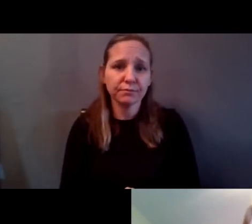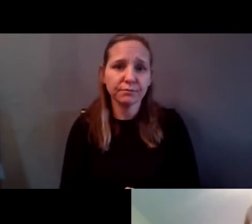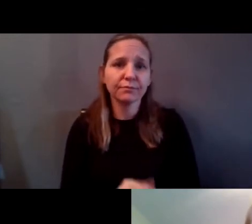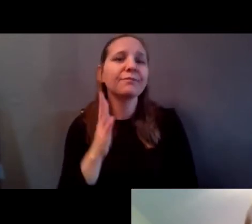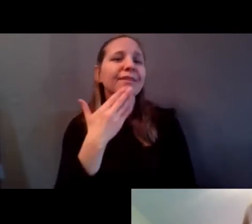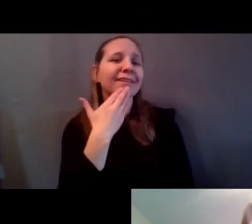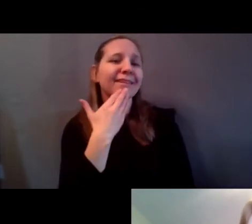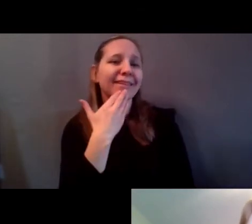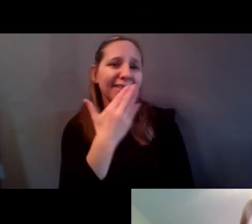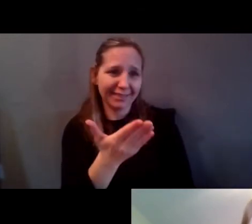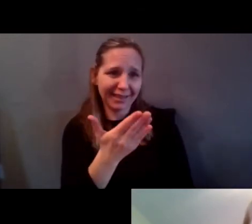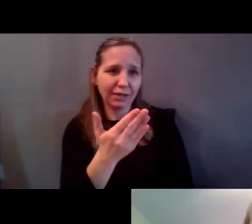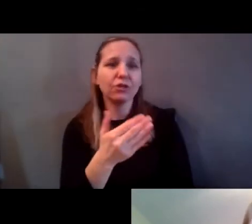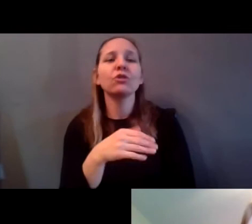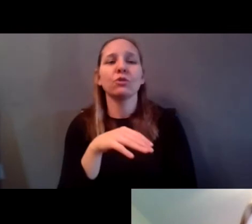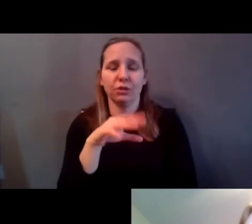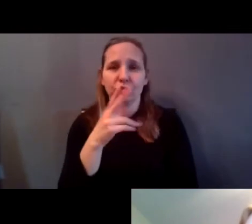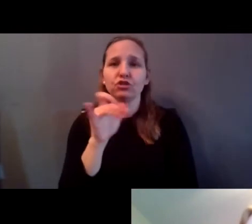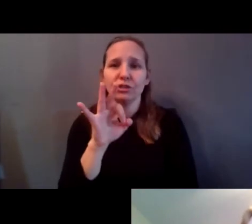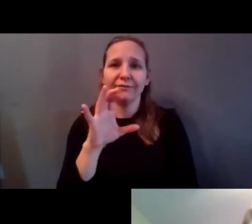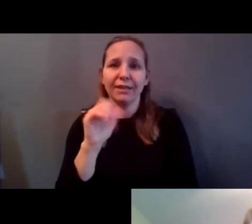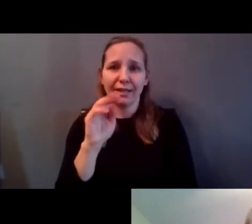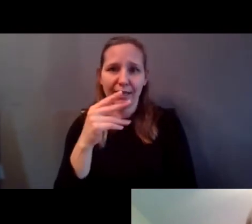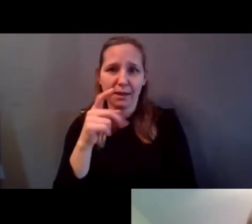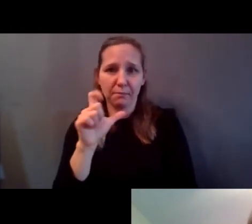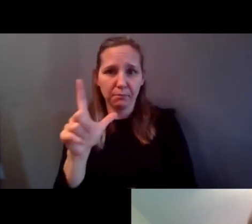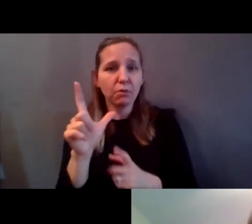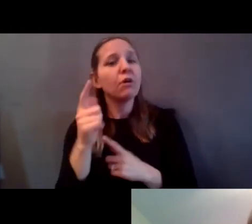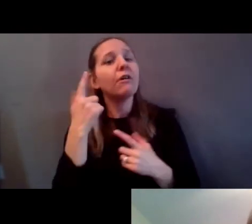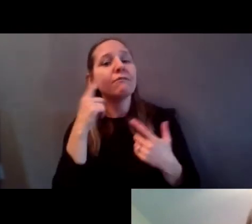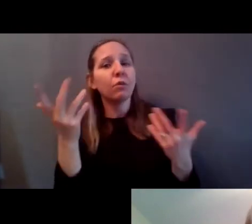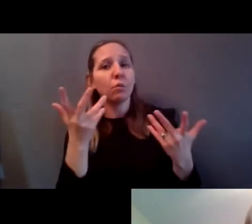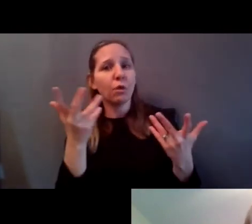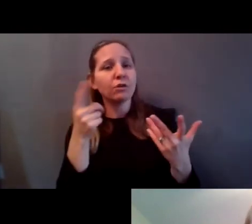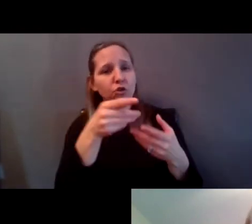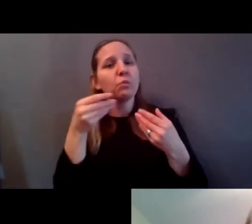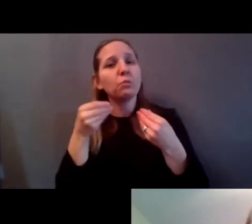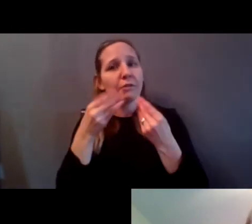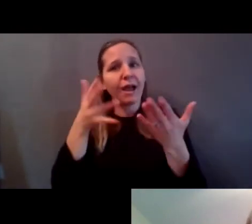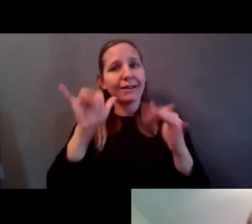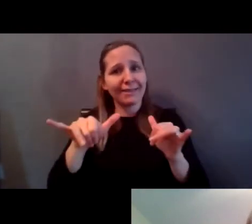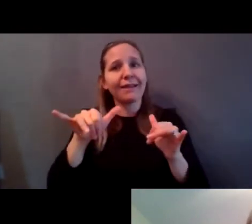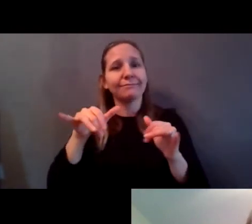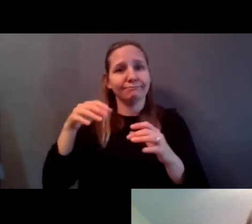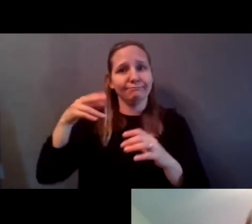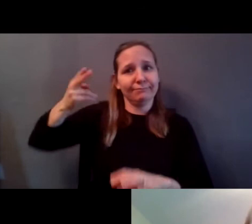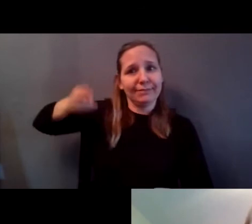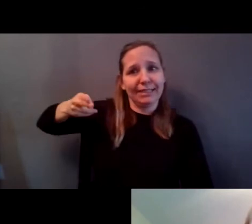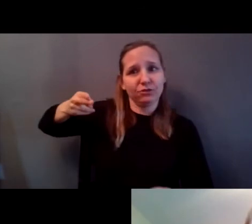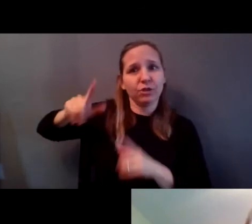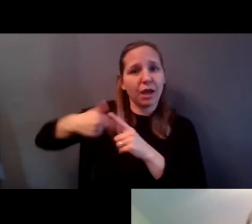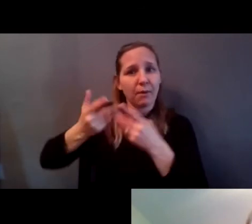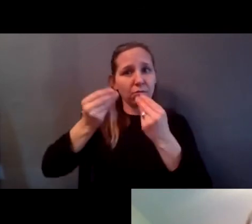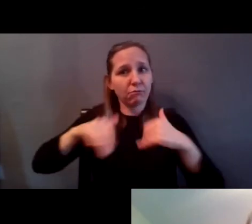Thank you, Halleck, Chief Campbell, for both providing, I think, really important colonial history on these lands,